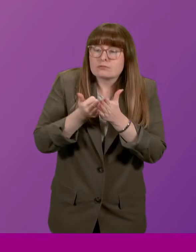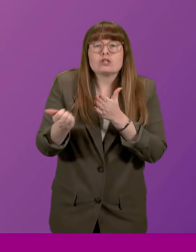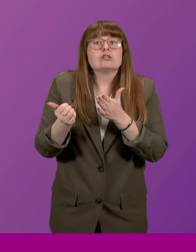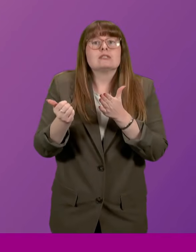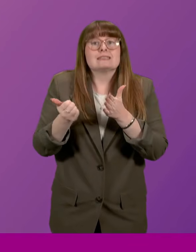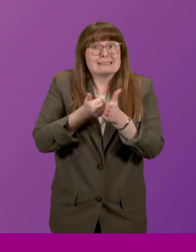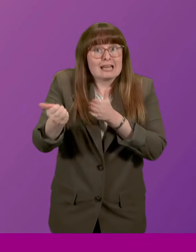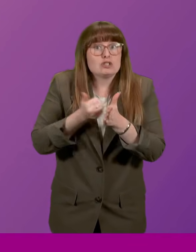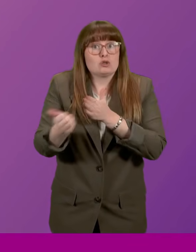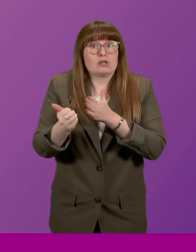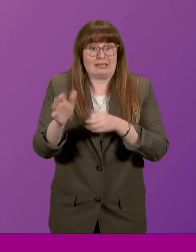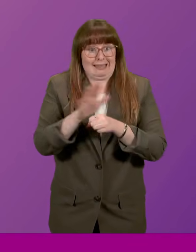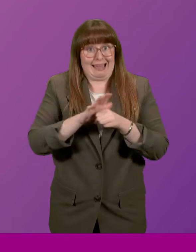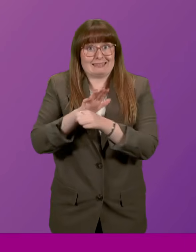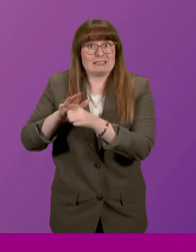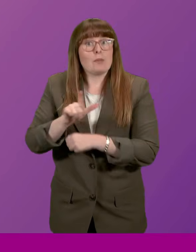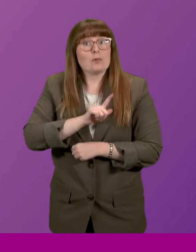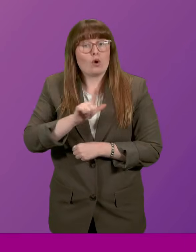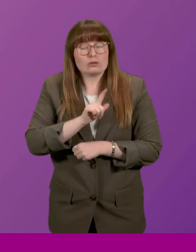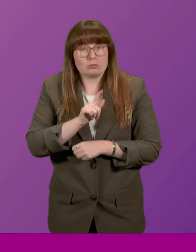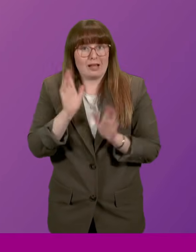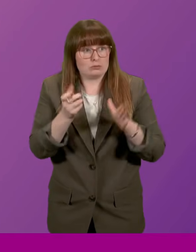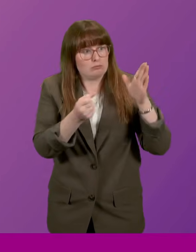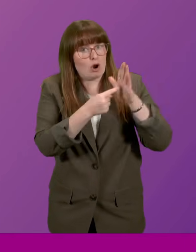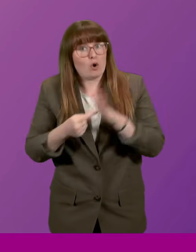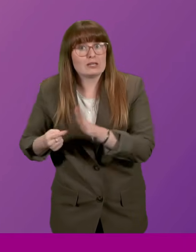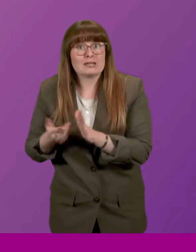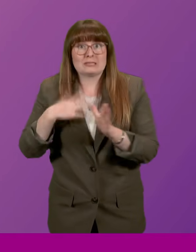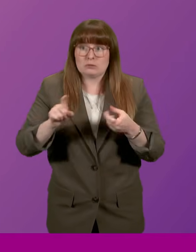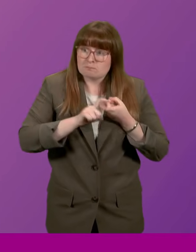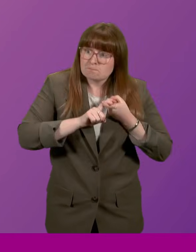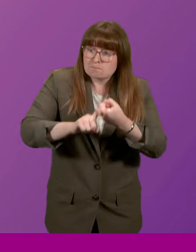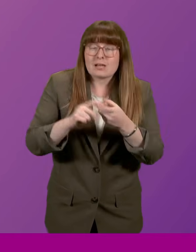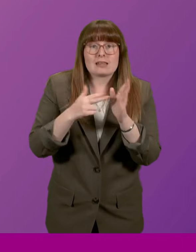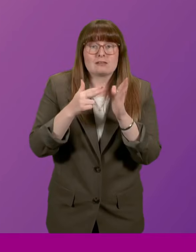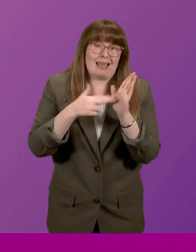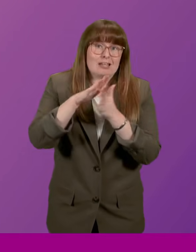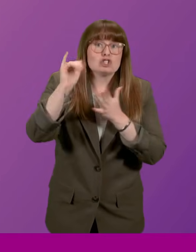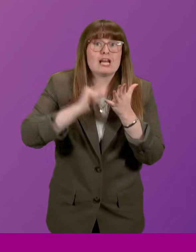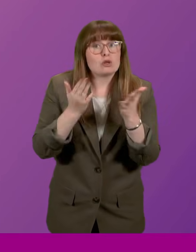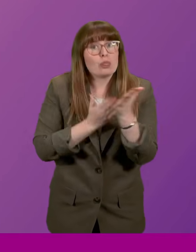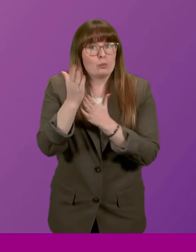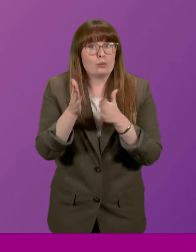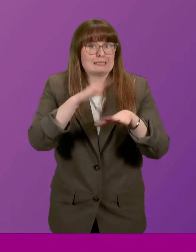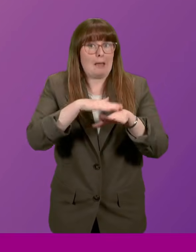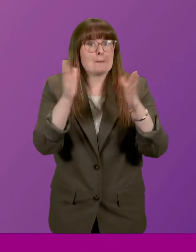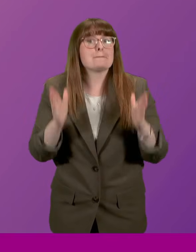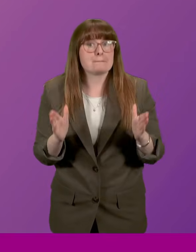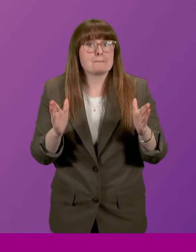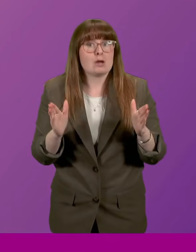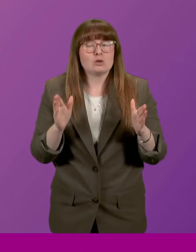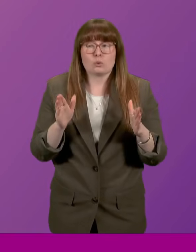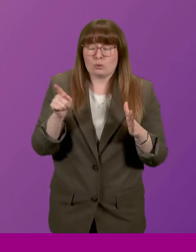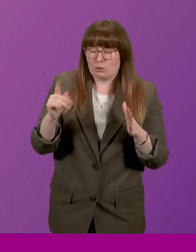scheduled cases because of the priority to sustain the National Health Service during that period. So the